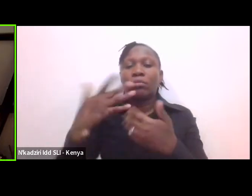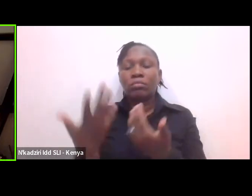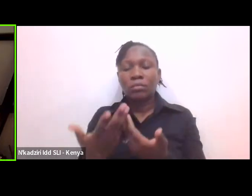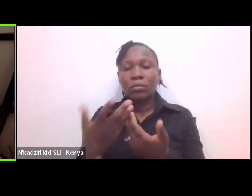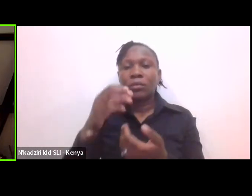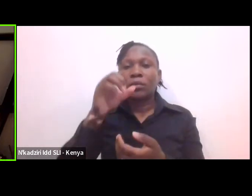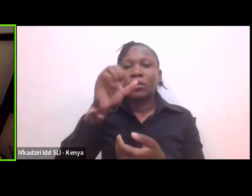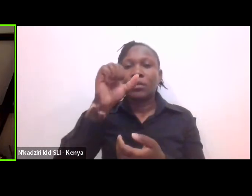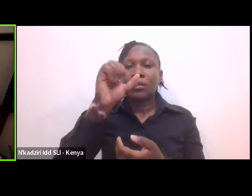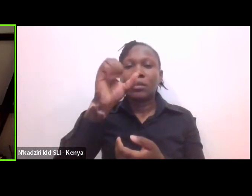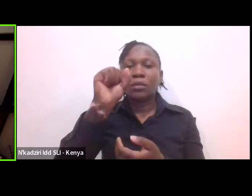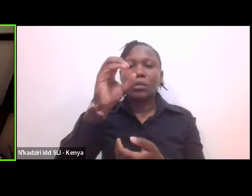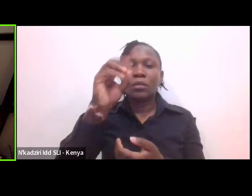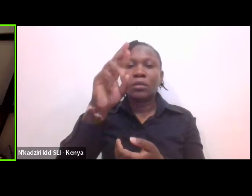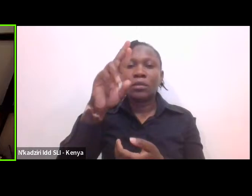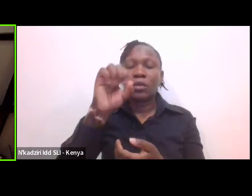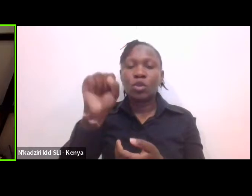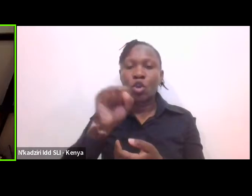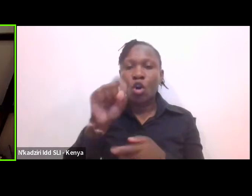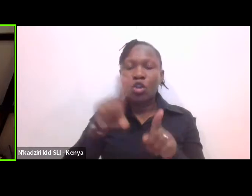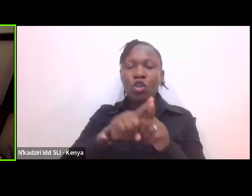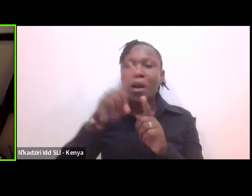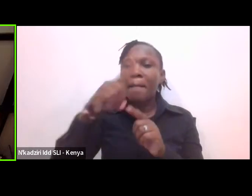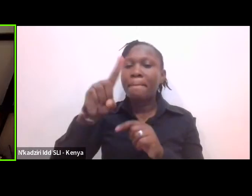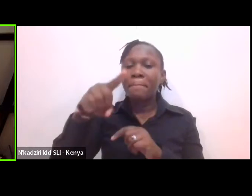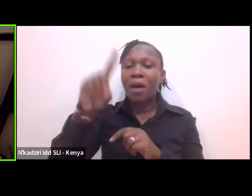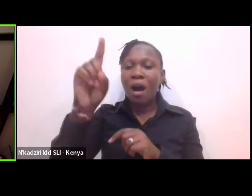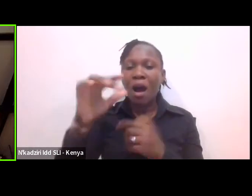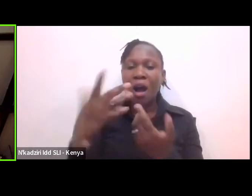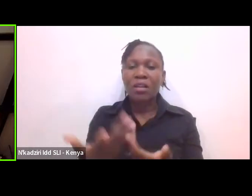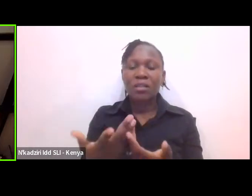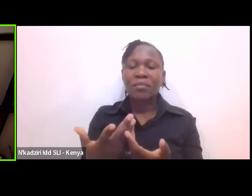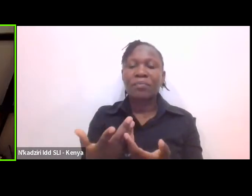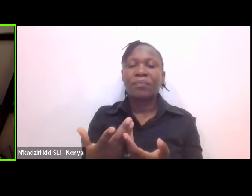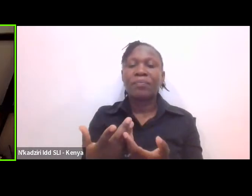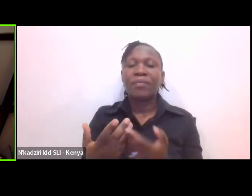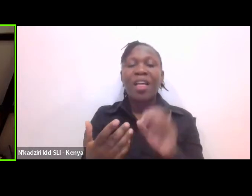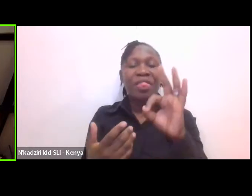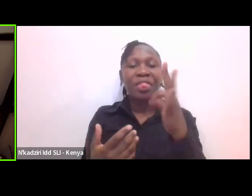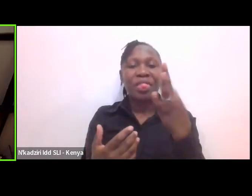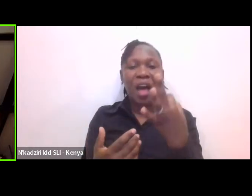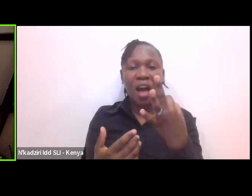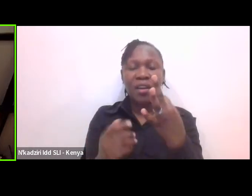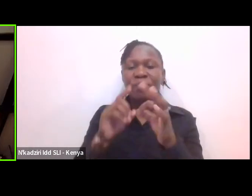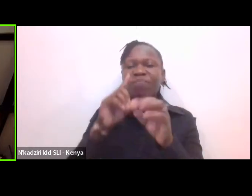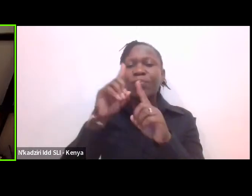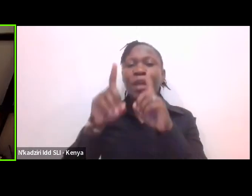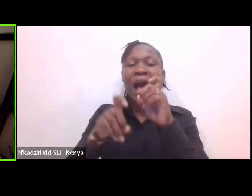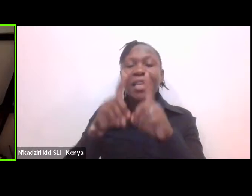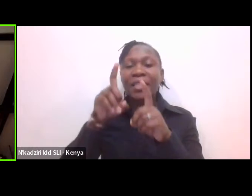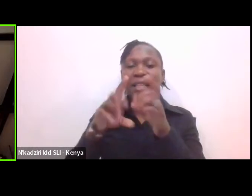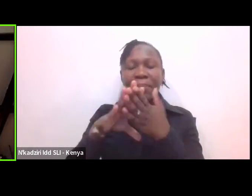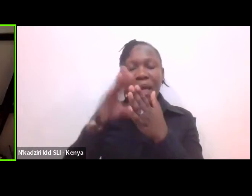Thirdly and fourthly, assessments of learning style and personality